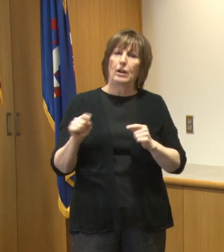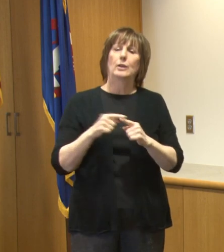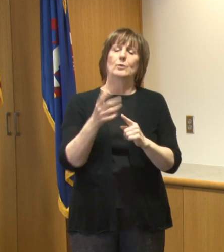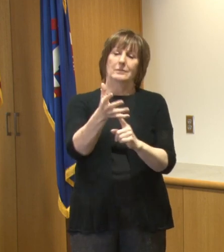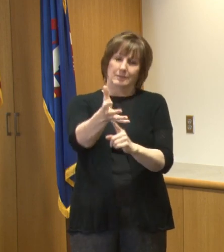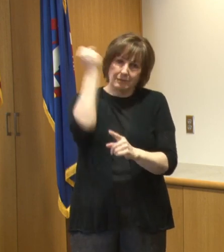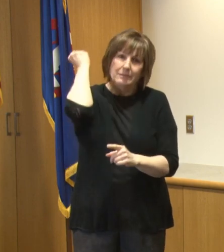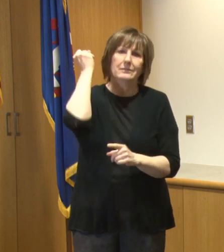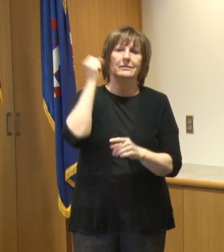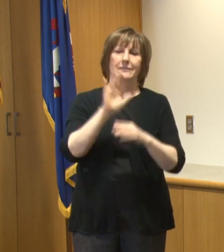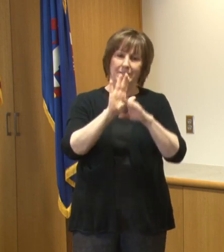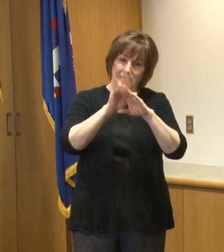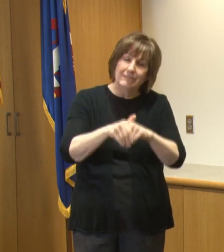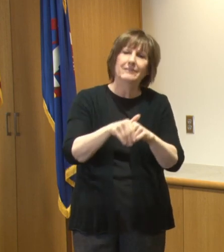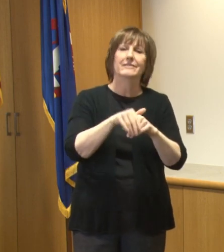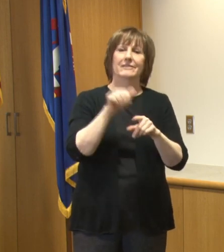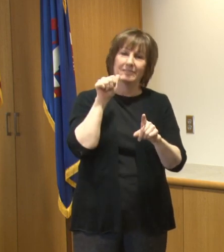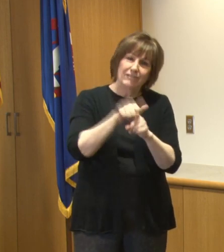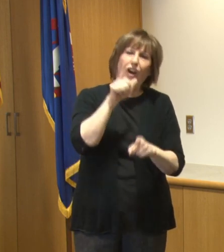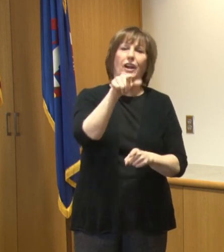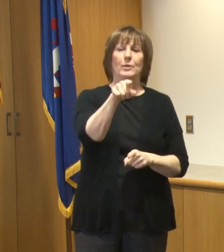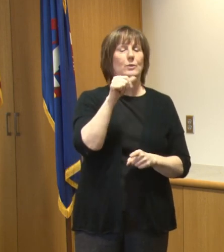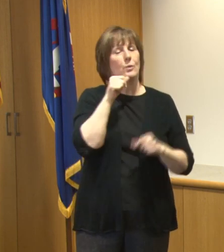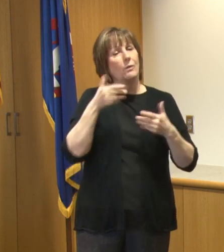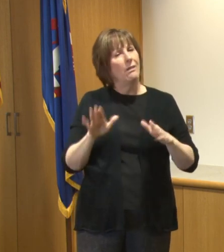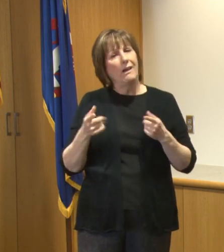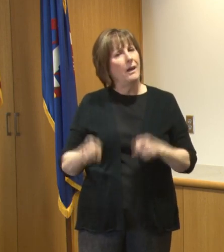defraud you. Don't let that happen.